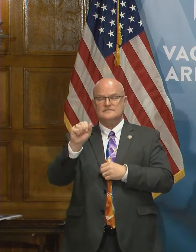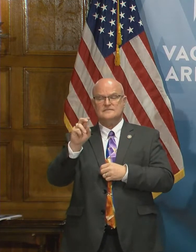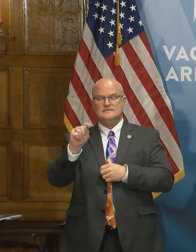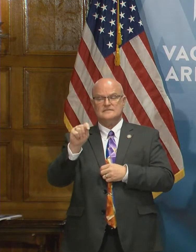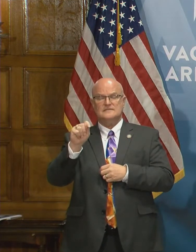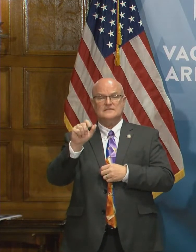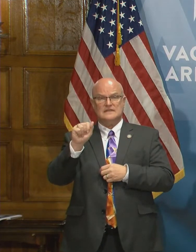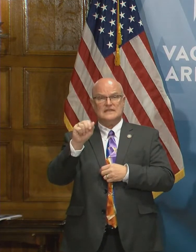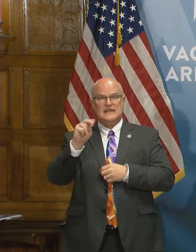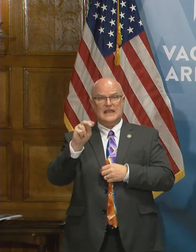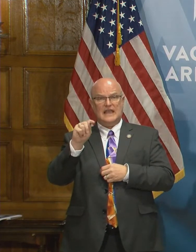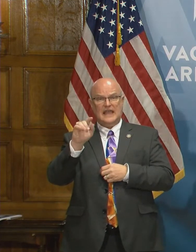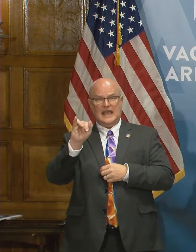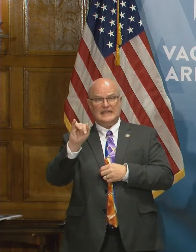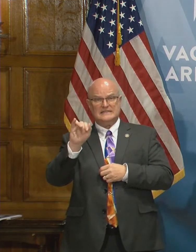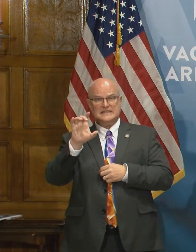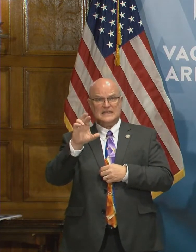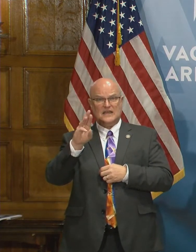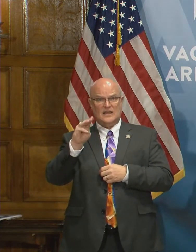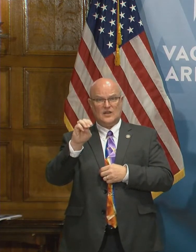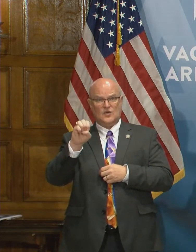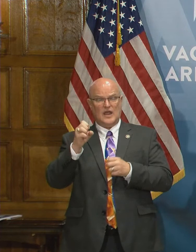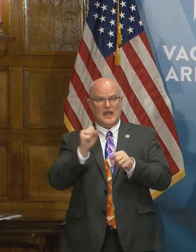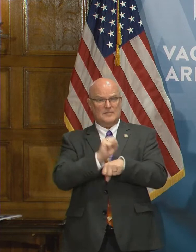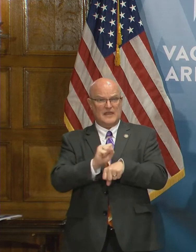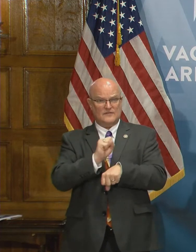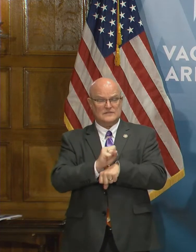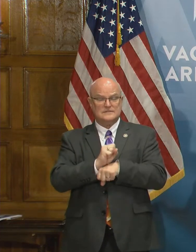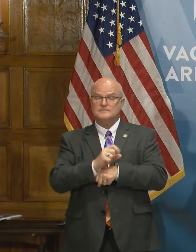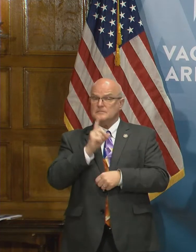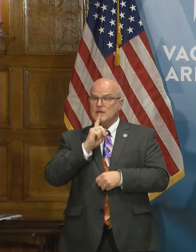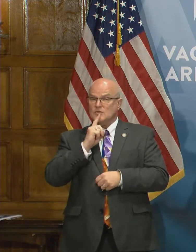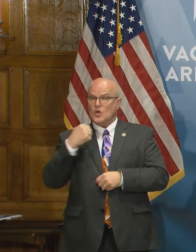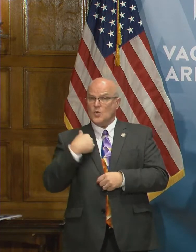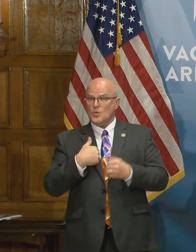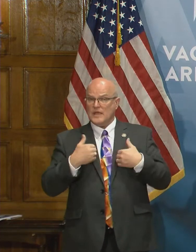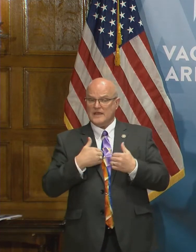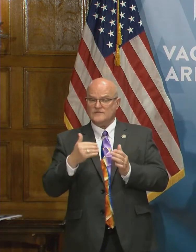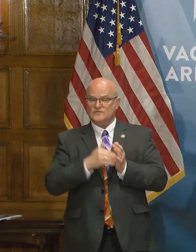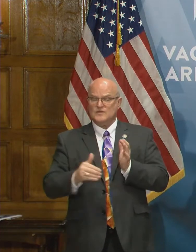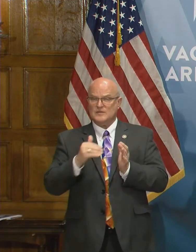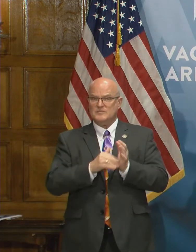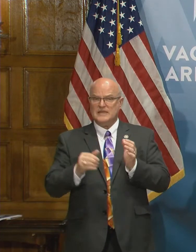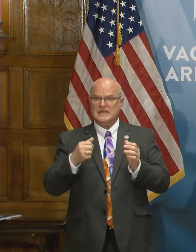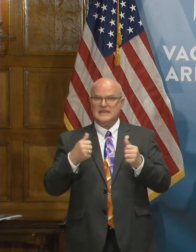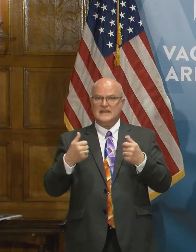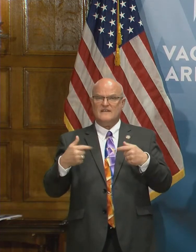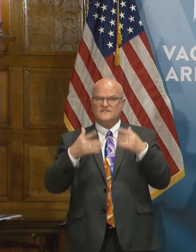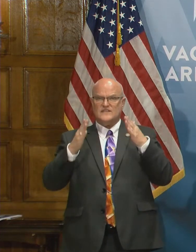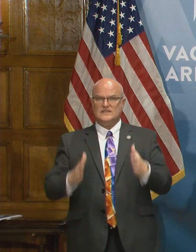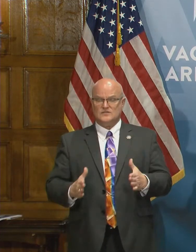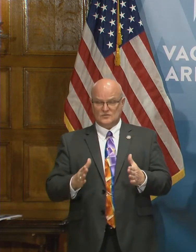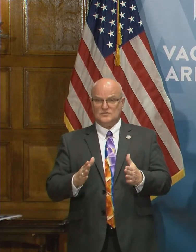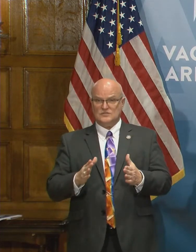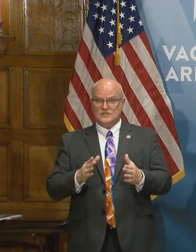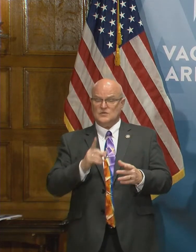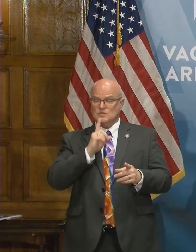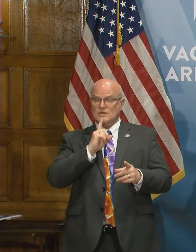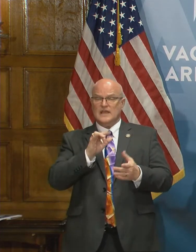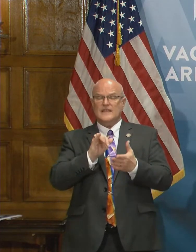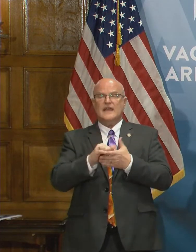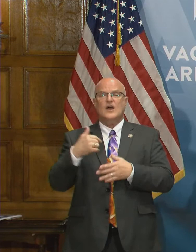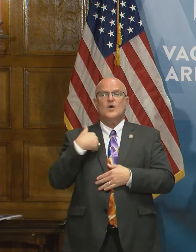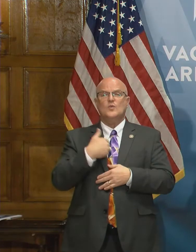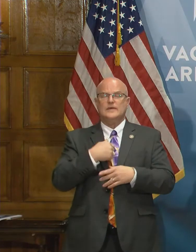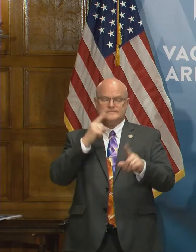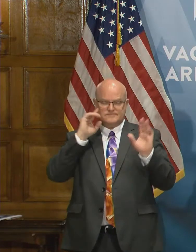fact is, we've got to make sure that if we have repeat violent offenders particularly, that